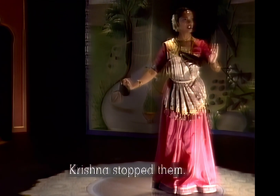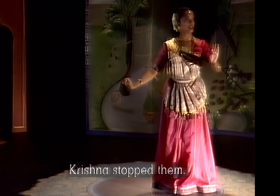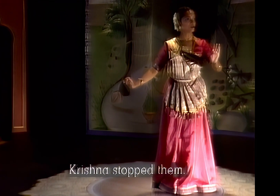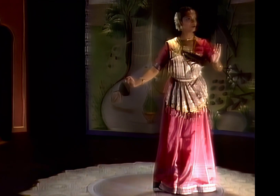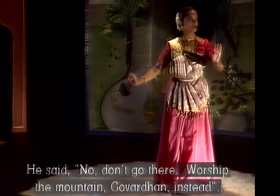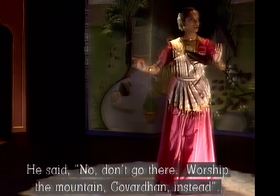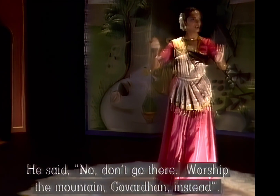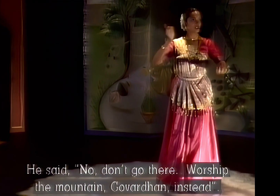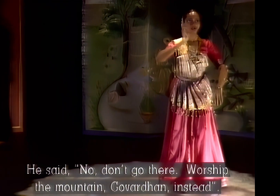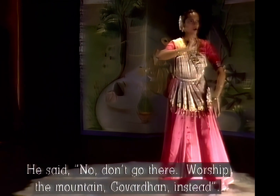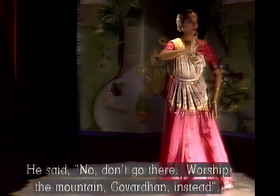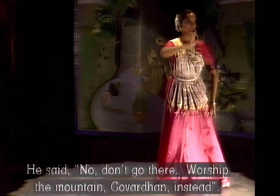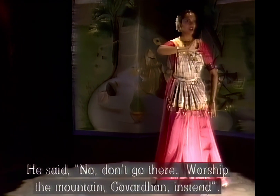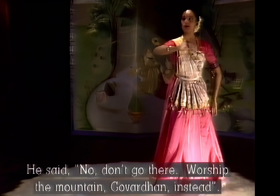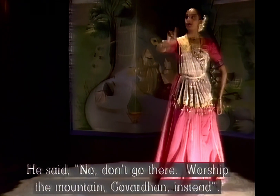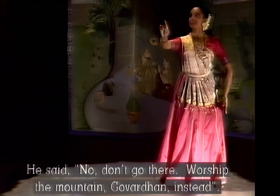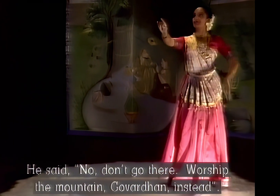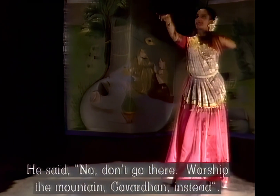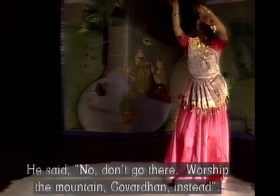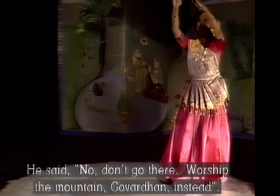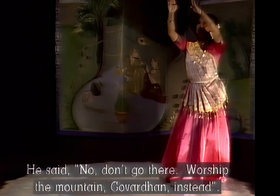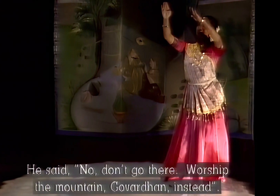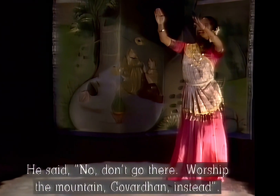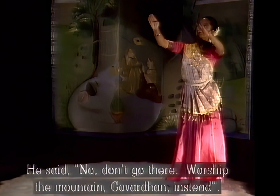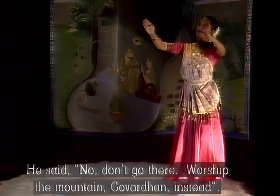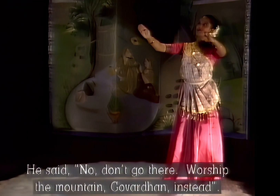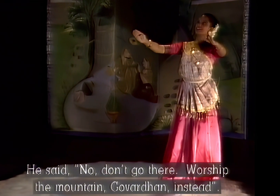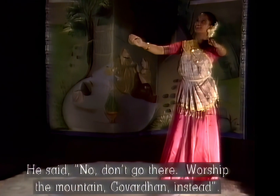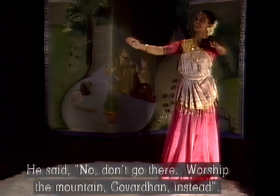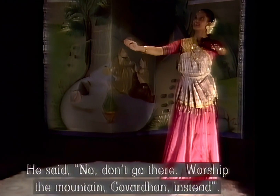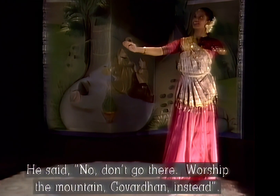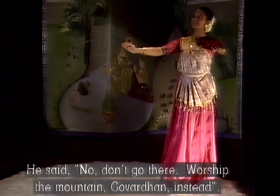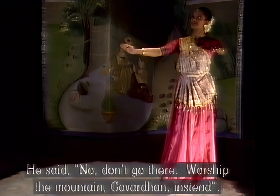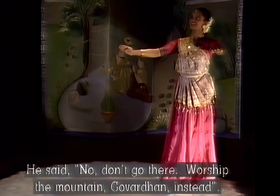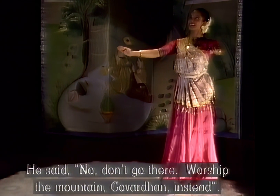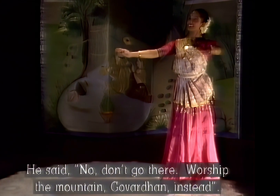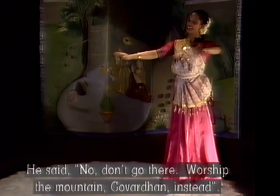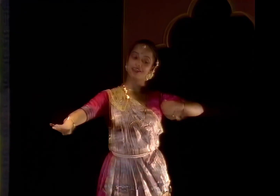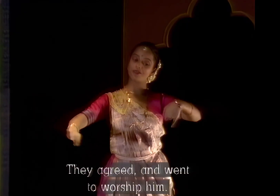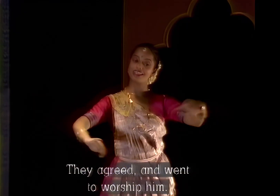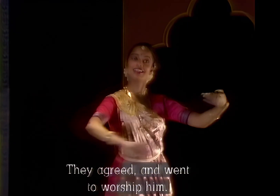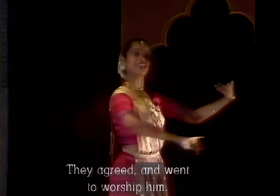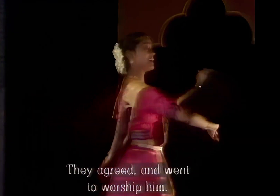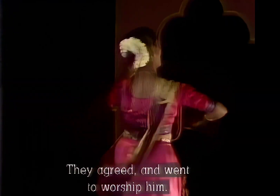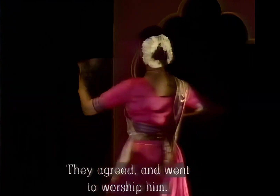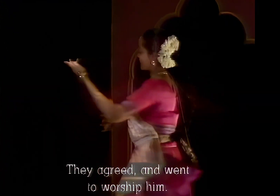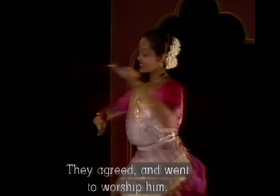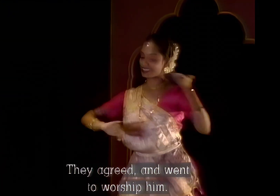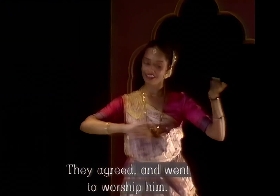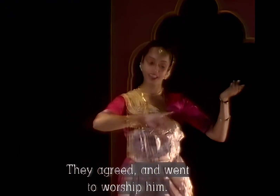"No, don't go there. Worship the mountain, Govardhan instead." They agreed and